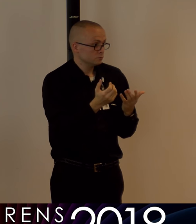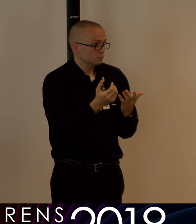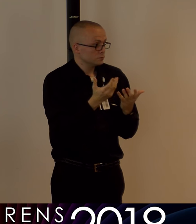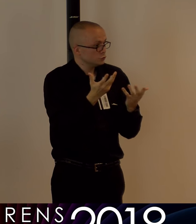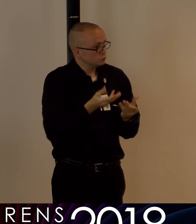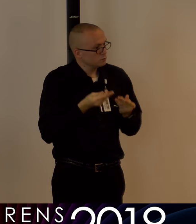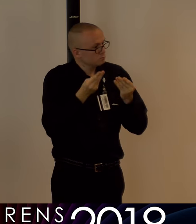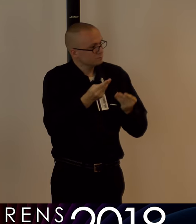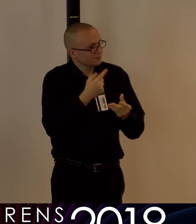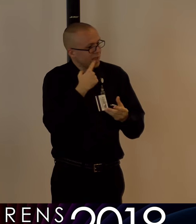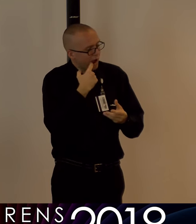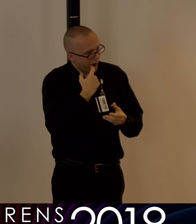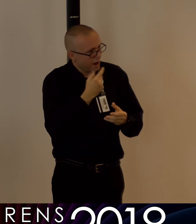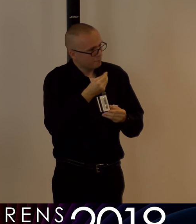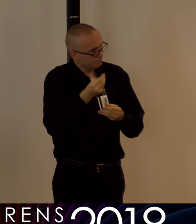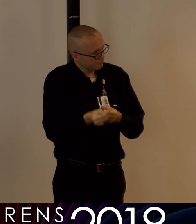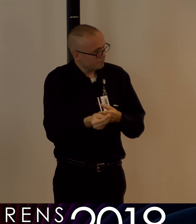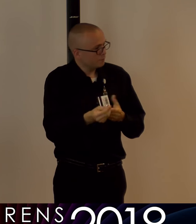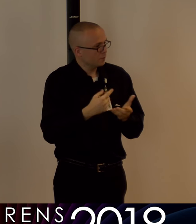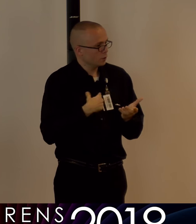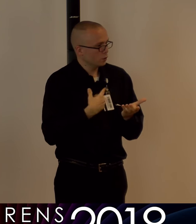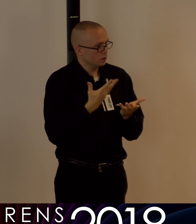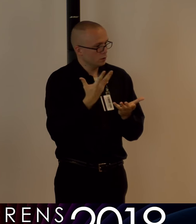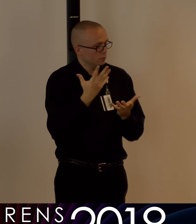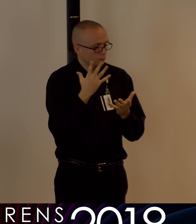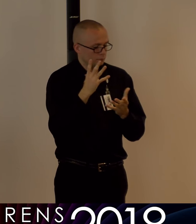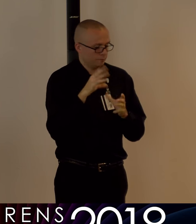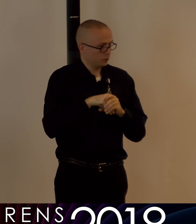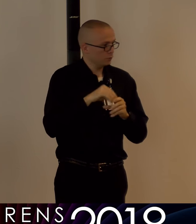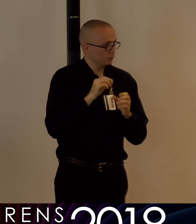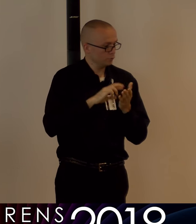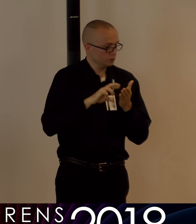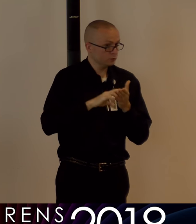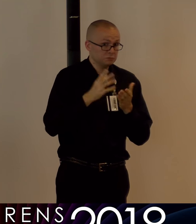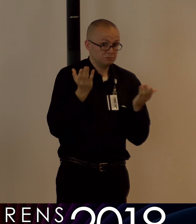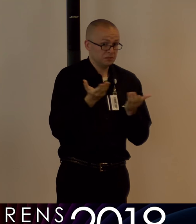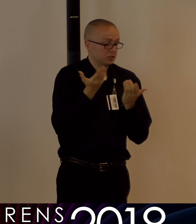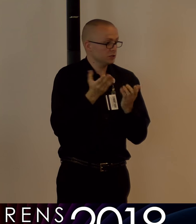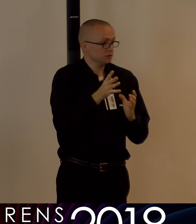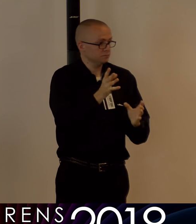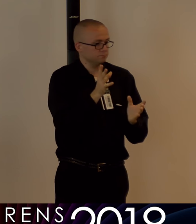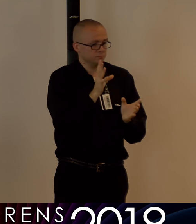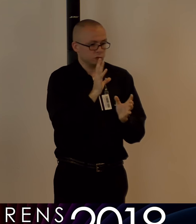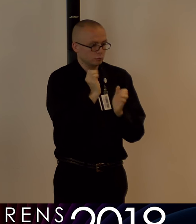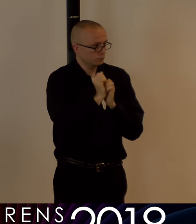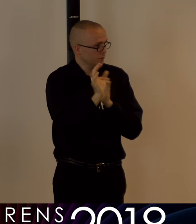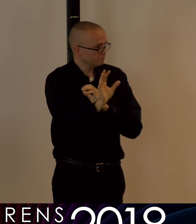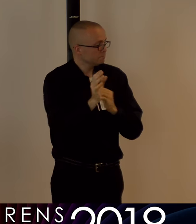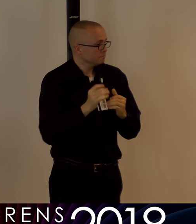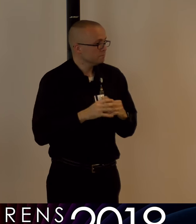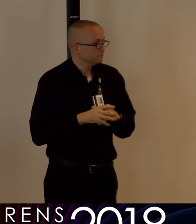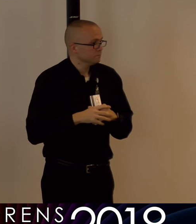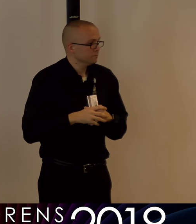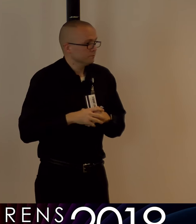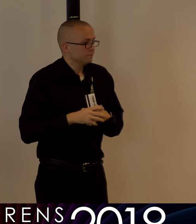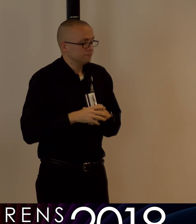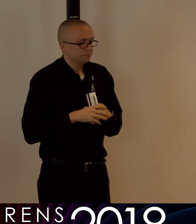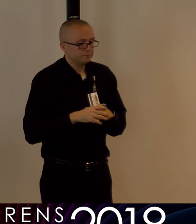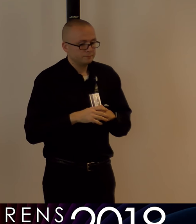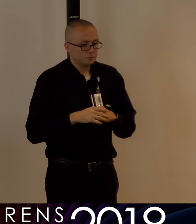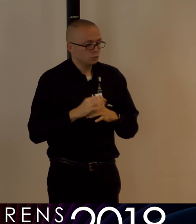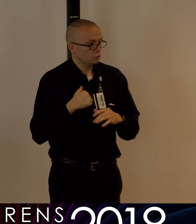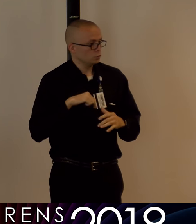donating a saliva sample and getting involved in our research, they'll be here and you can talk to us about doing that. But